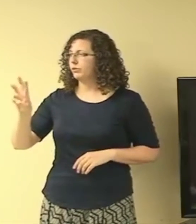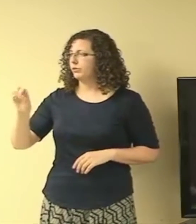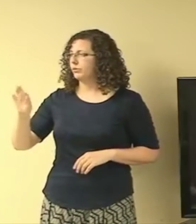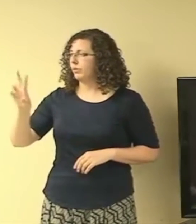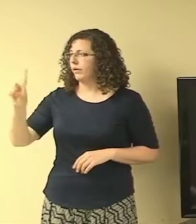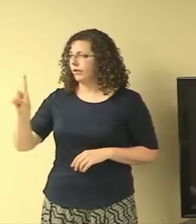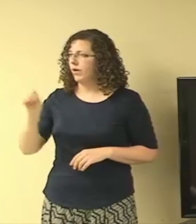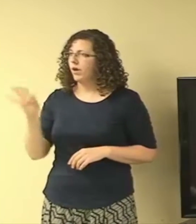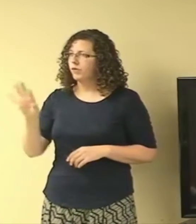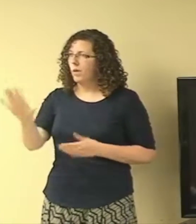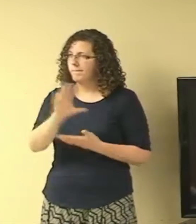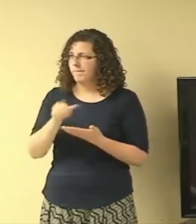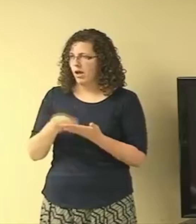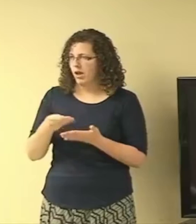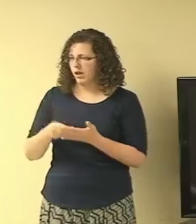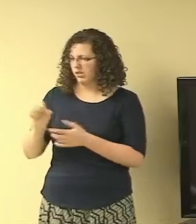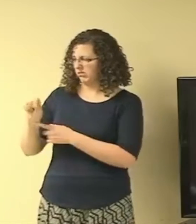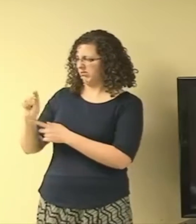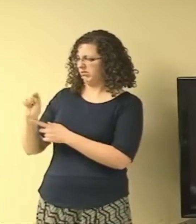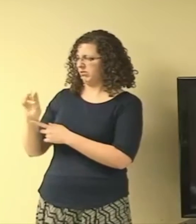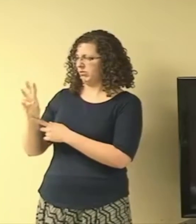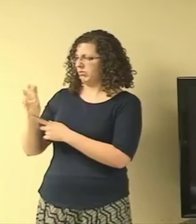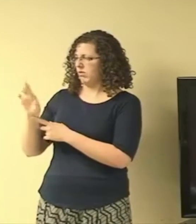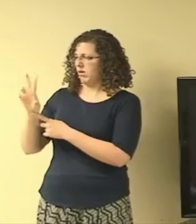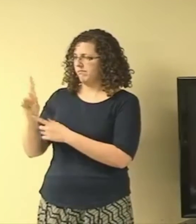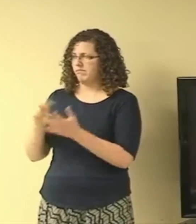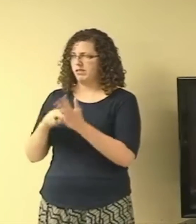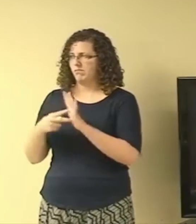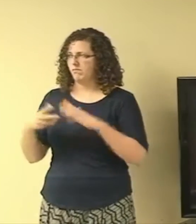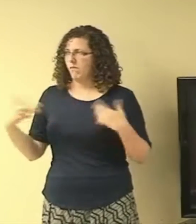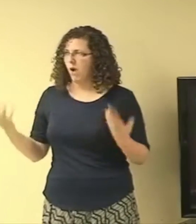Well, it's Christian talk for we're getting ready to build a building.